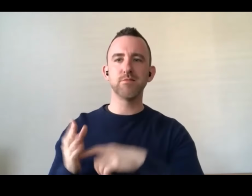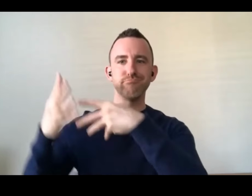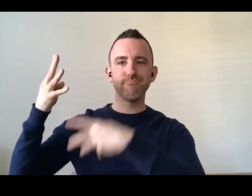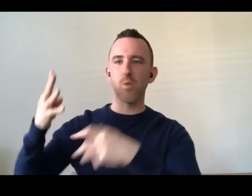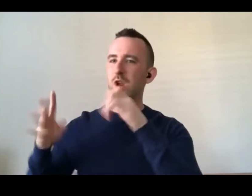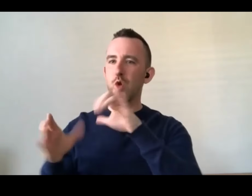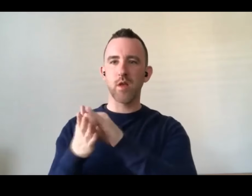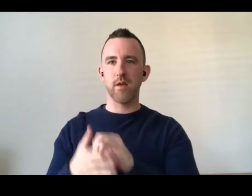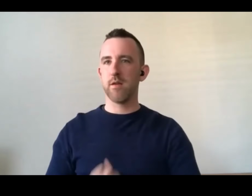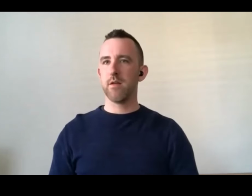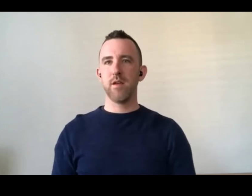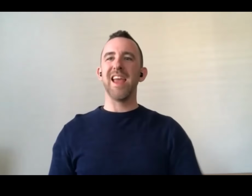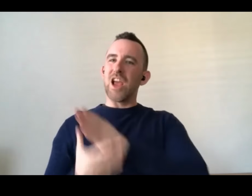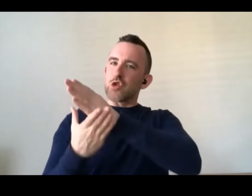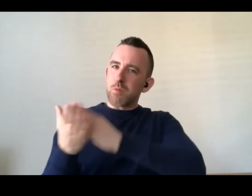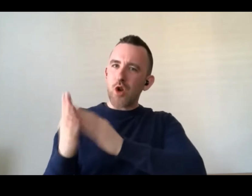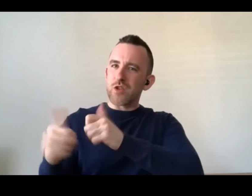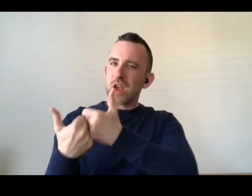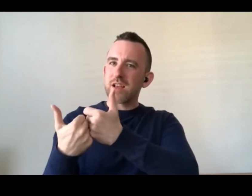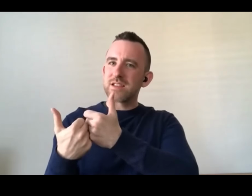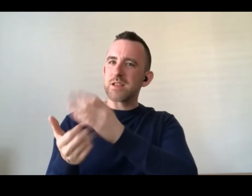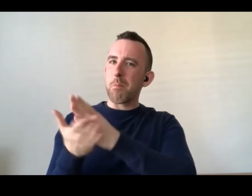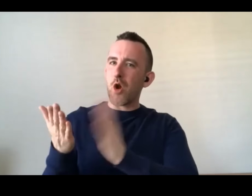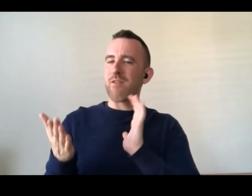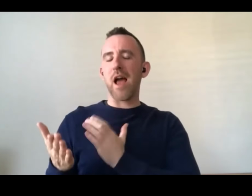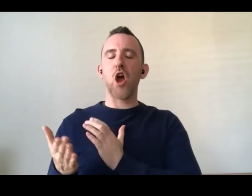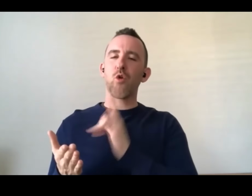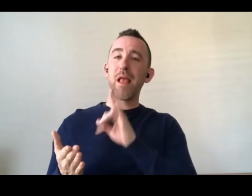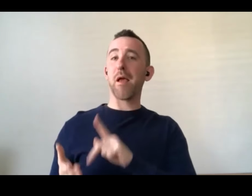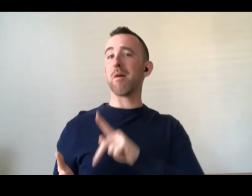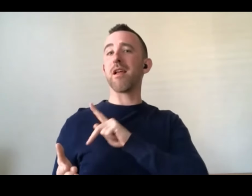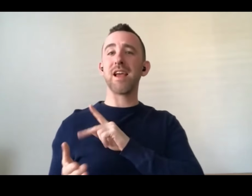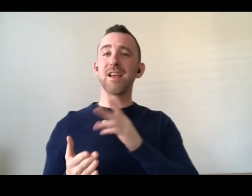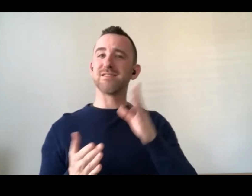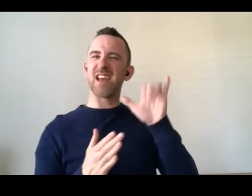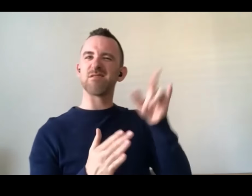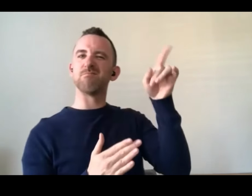that. It's part of the challenge. It's part of our charm. It's part of why Misha is so